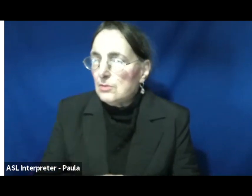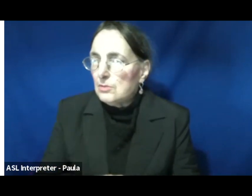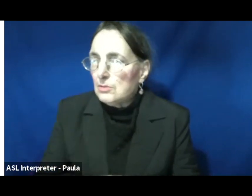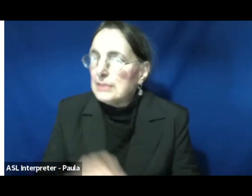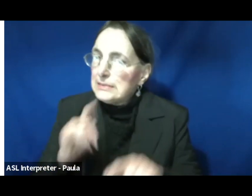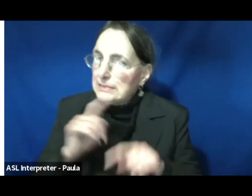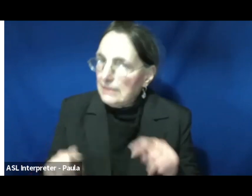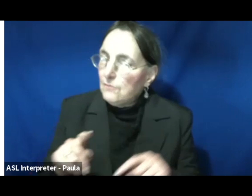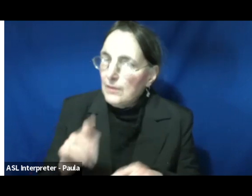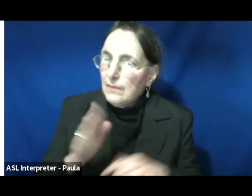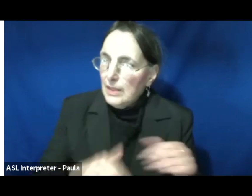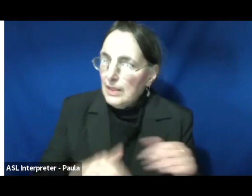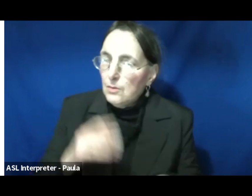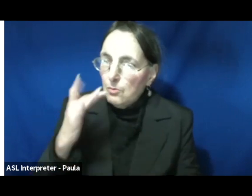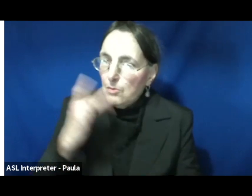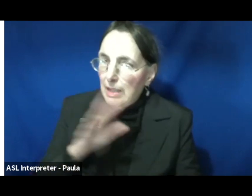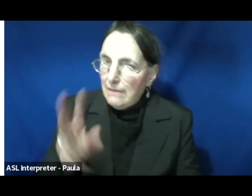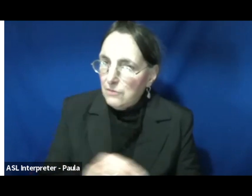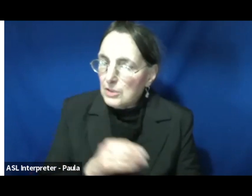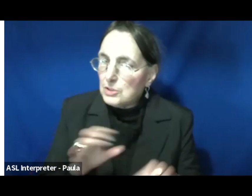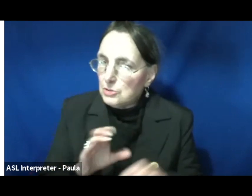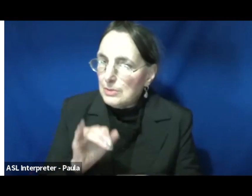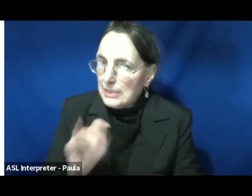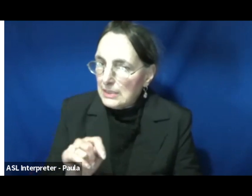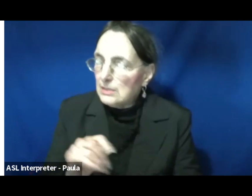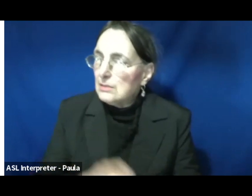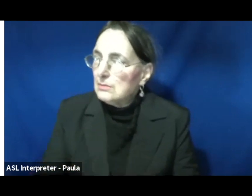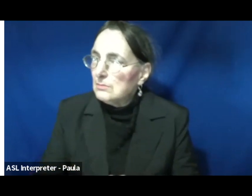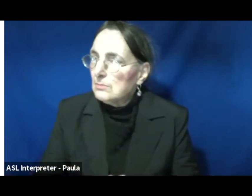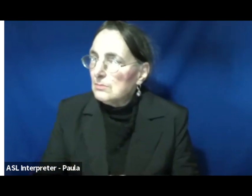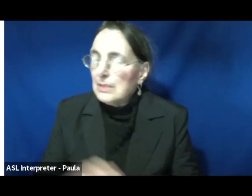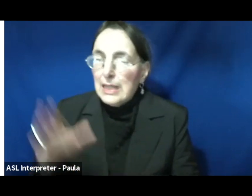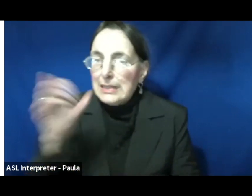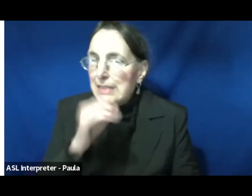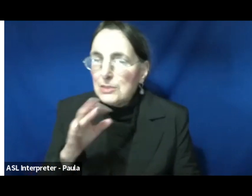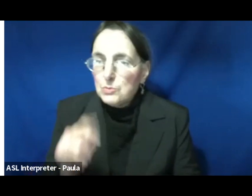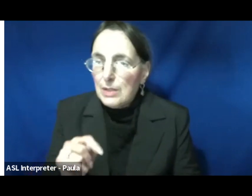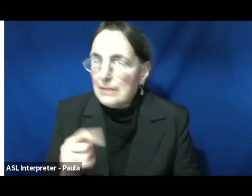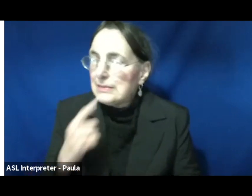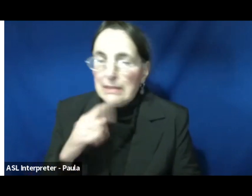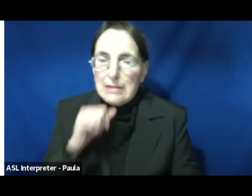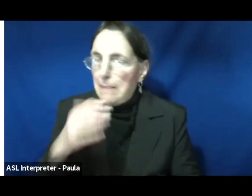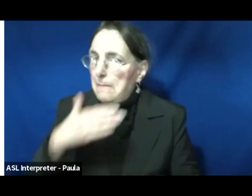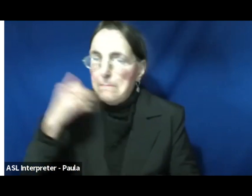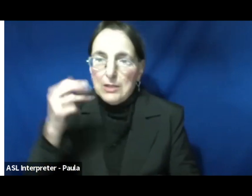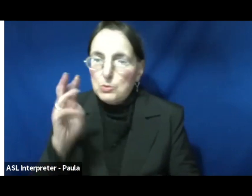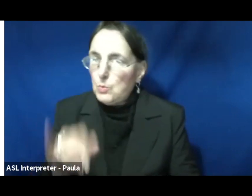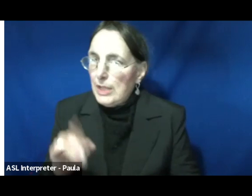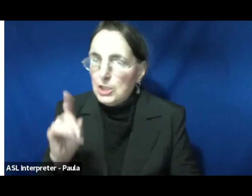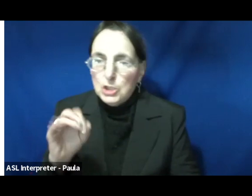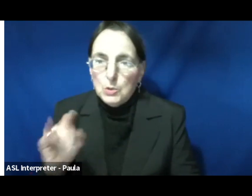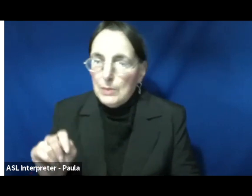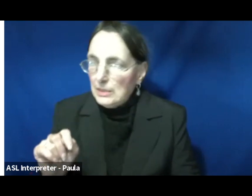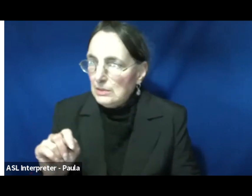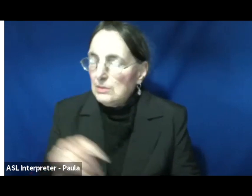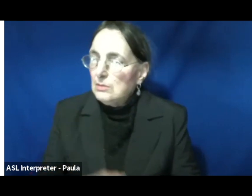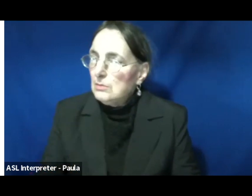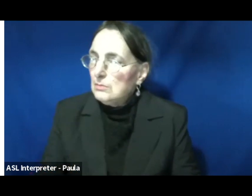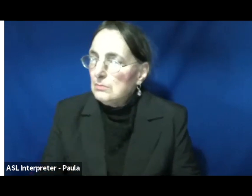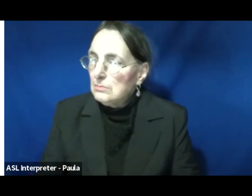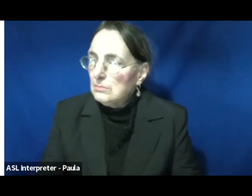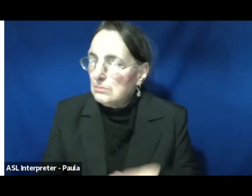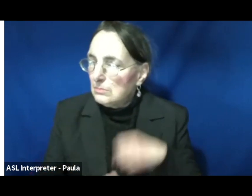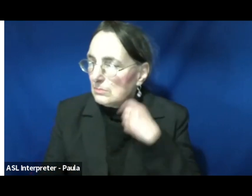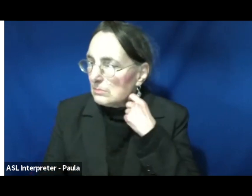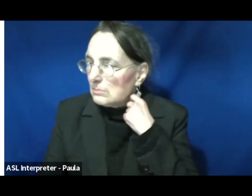this. It's been passed on to them. And now guess what? Even though we've said this is not the best way to do this, now even CAL FIRE is doing what?